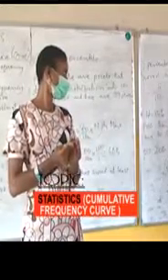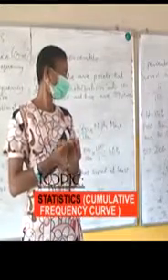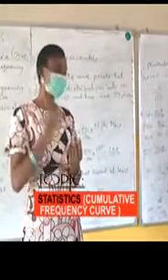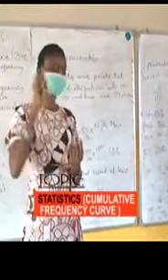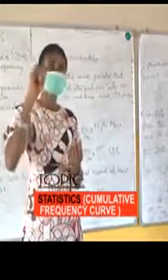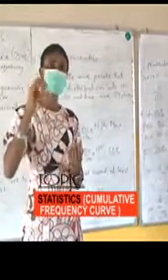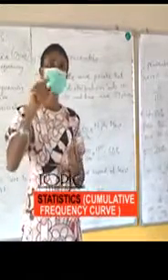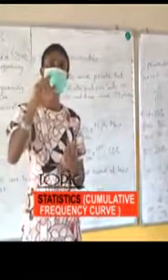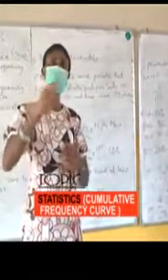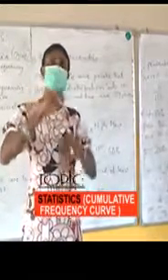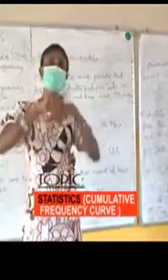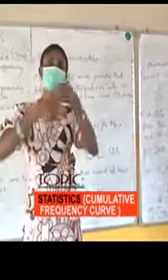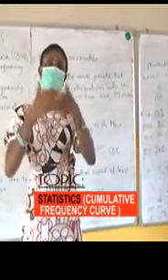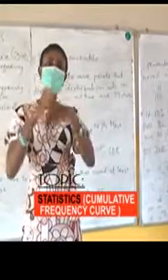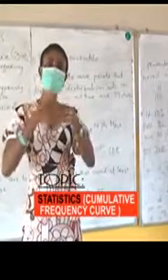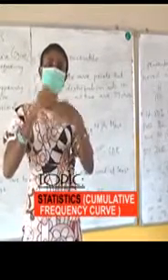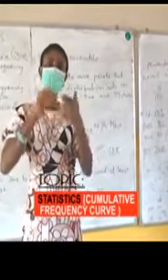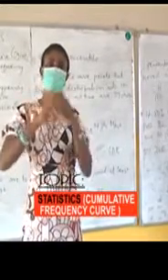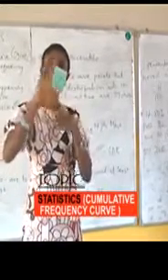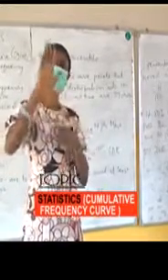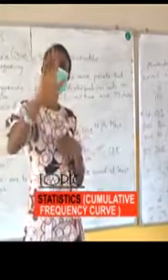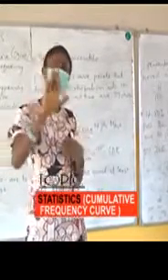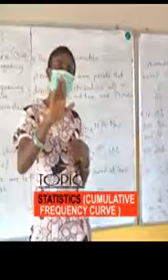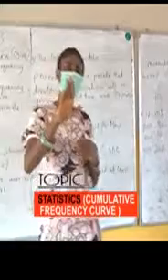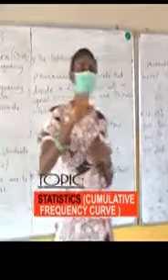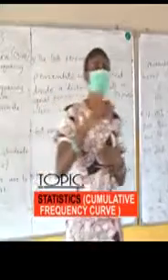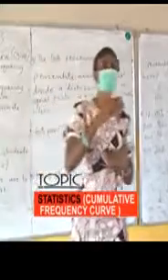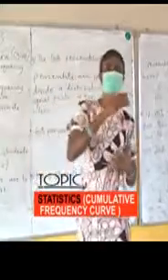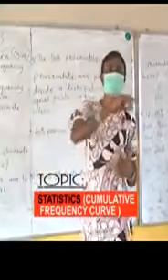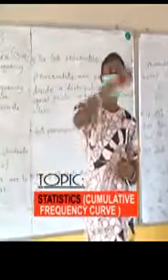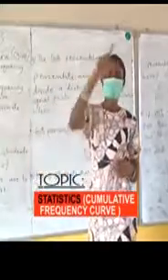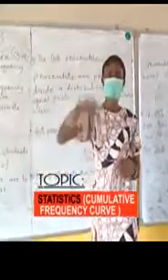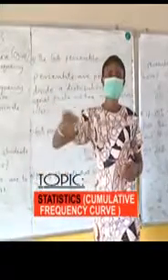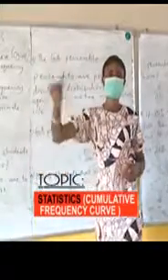So you now go back to your graph.